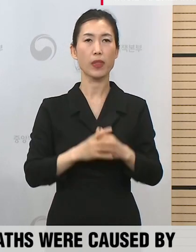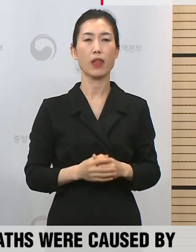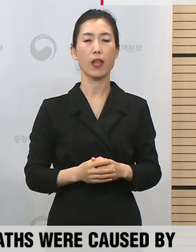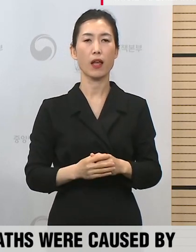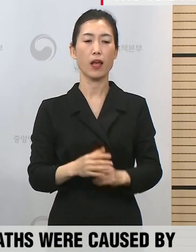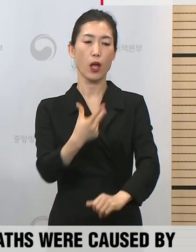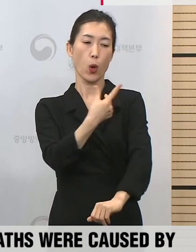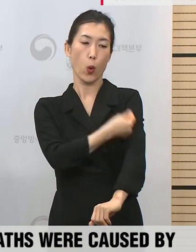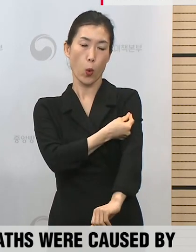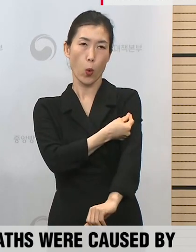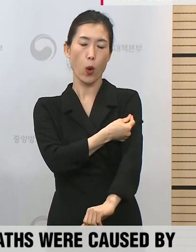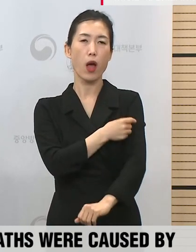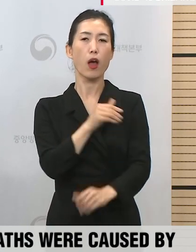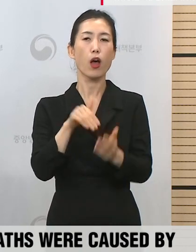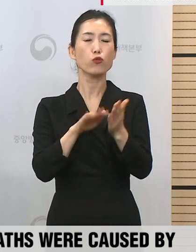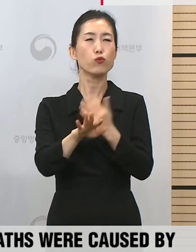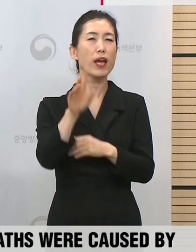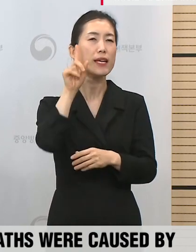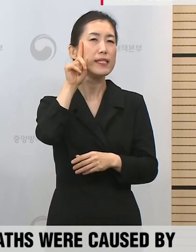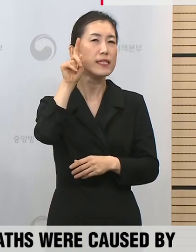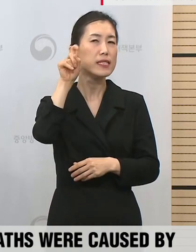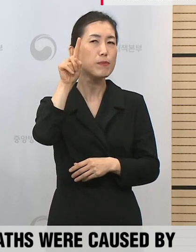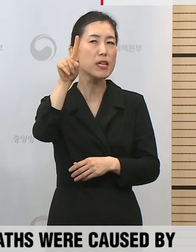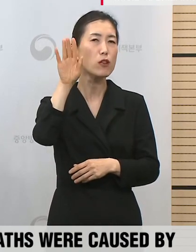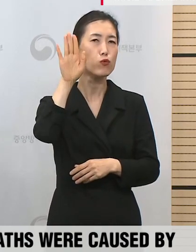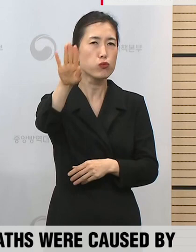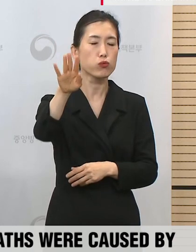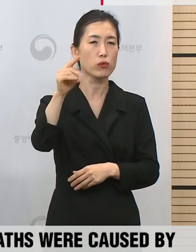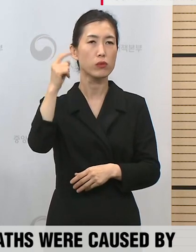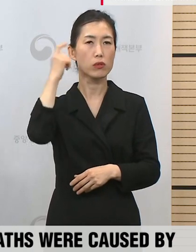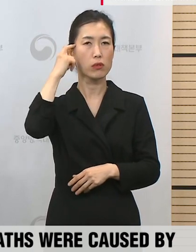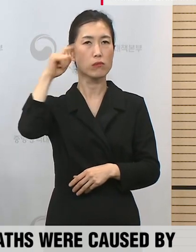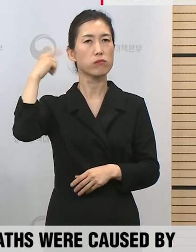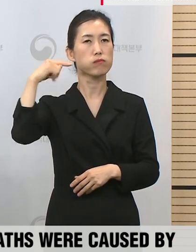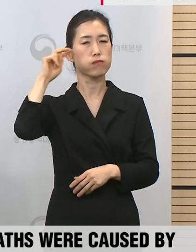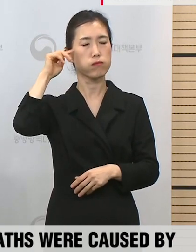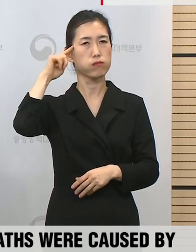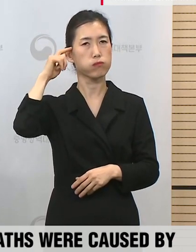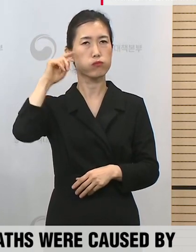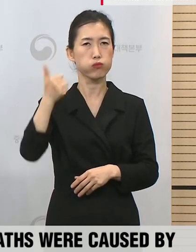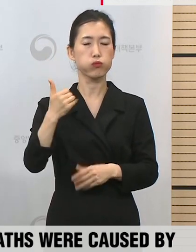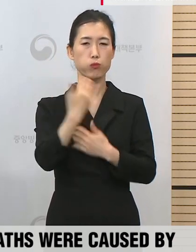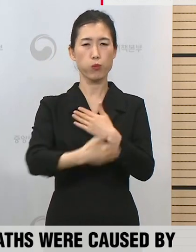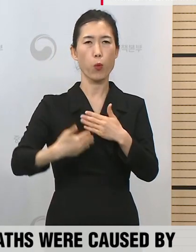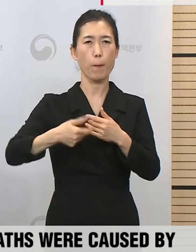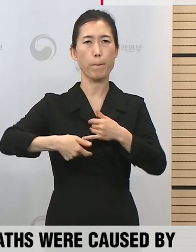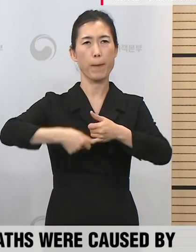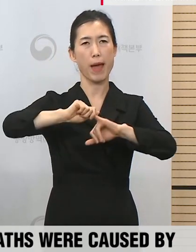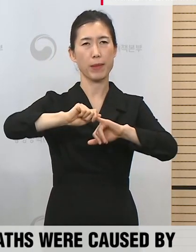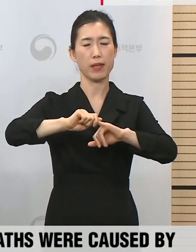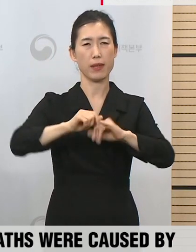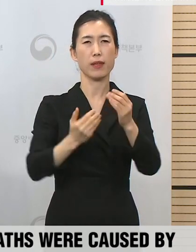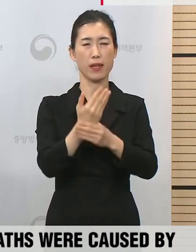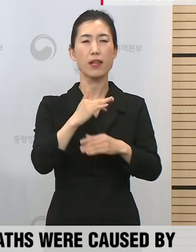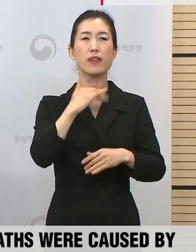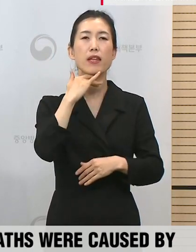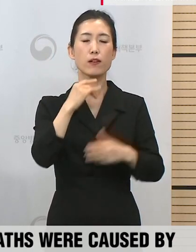cases. The first case being after the inoculation, 10 days after, we see that this person went